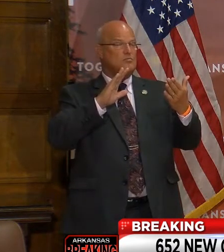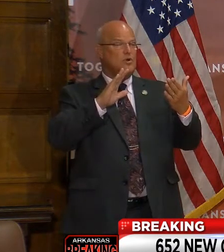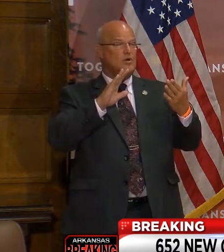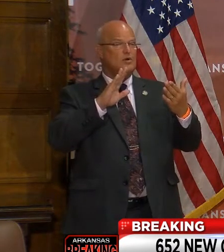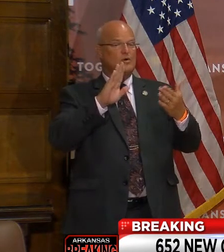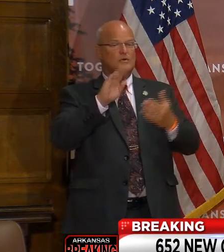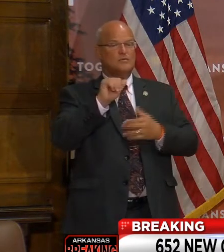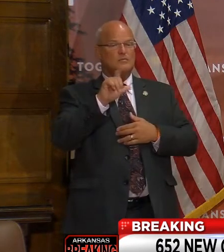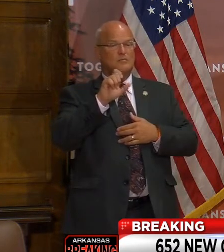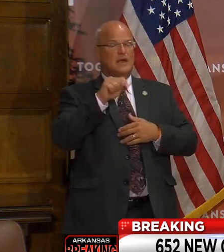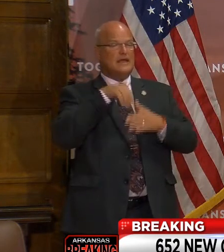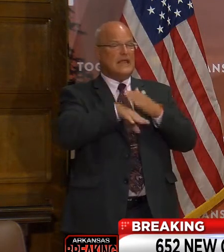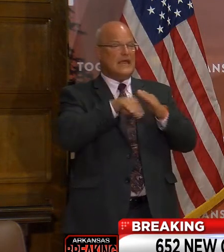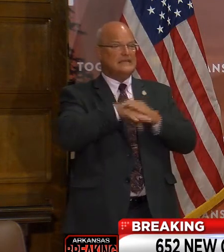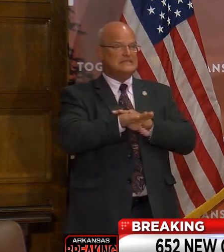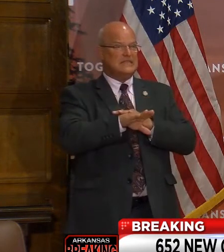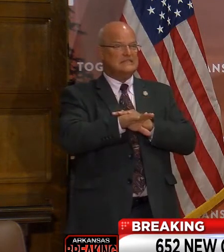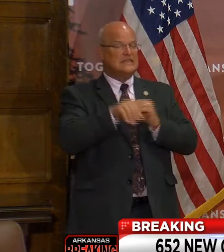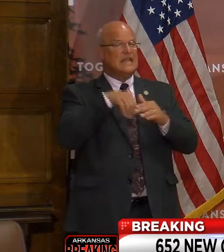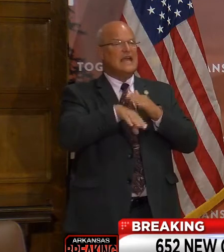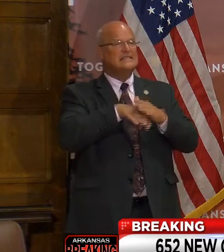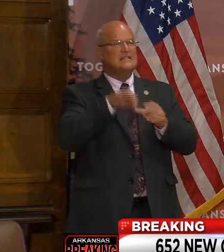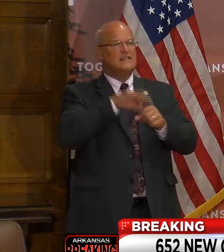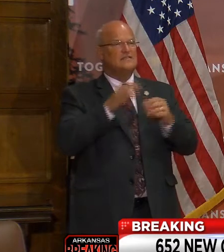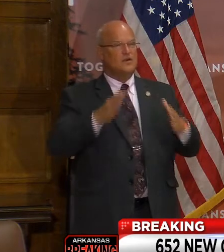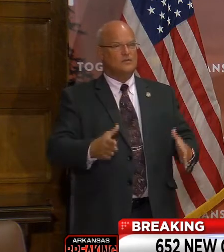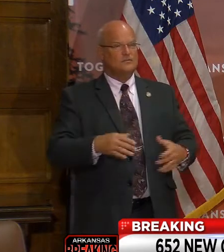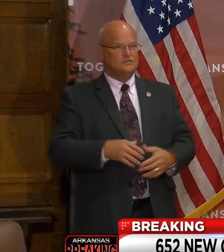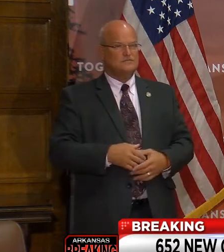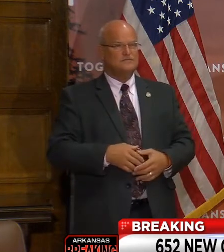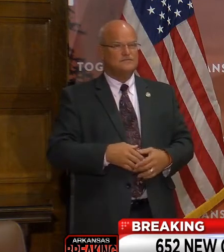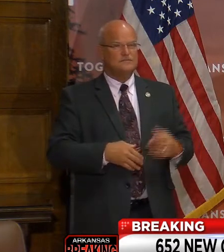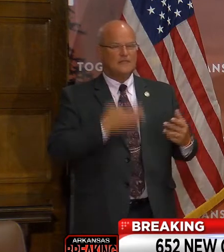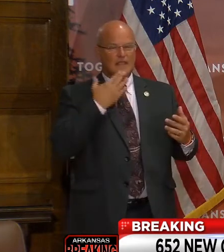ballot access and access to the voters.